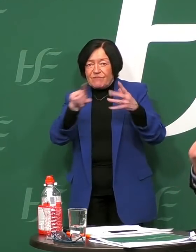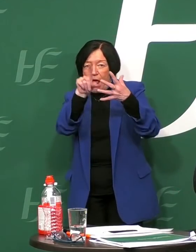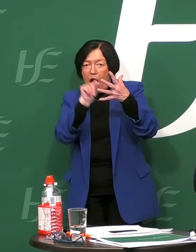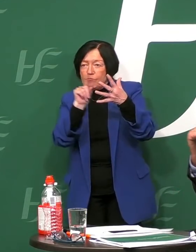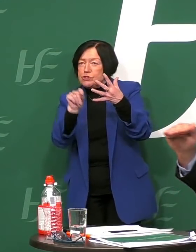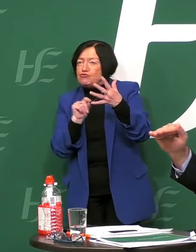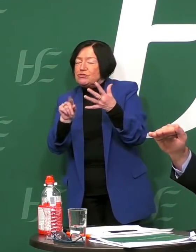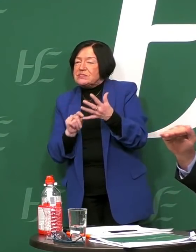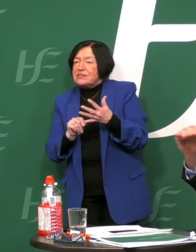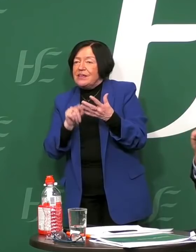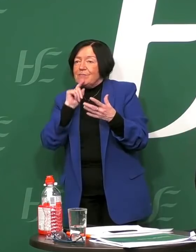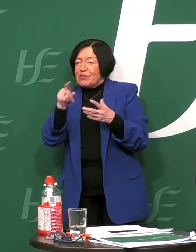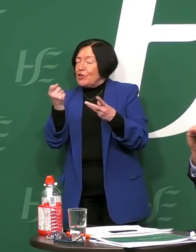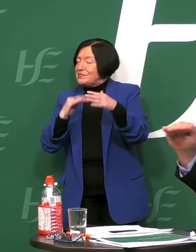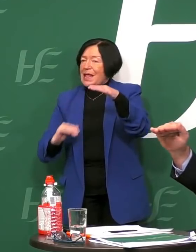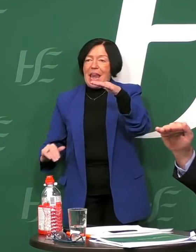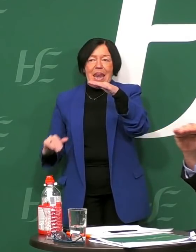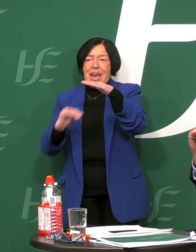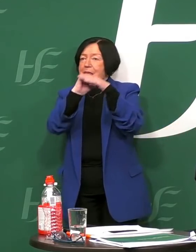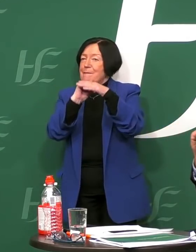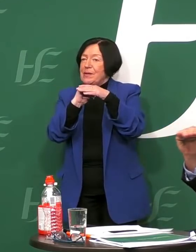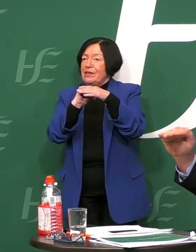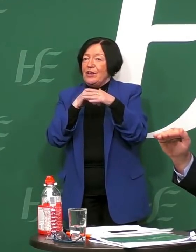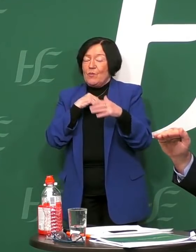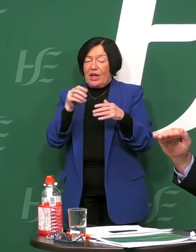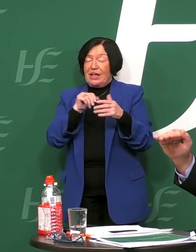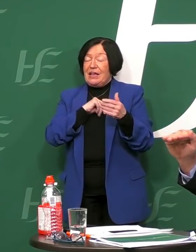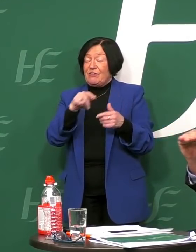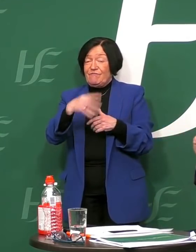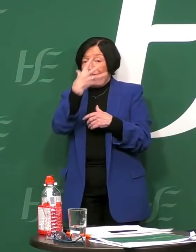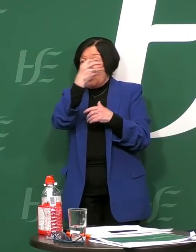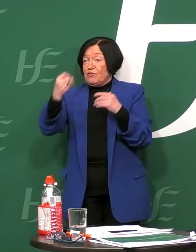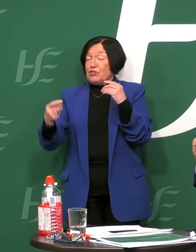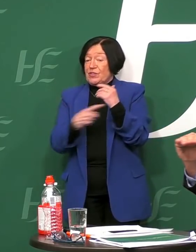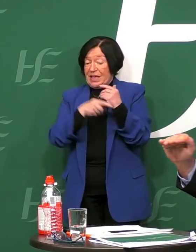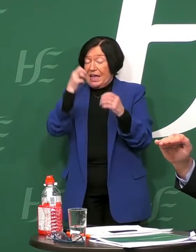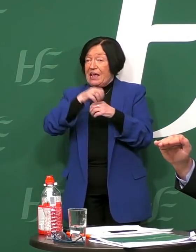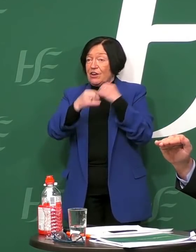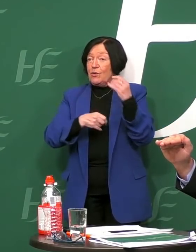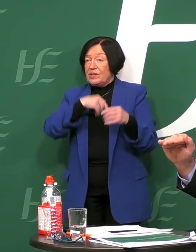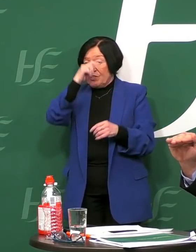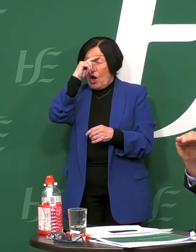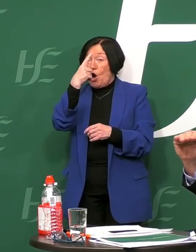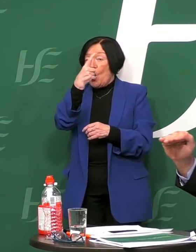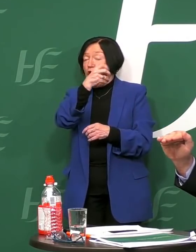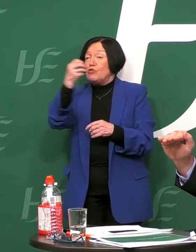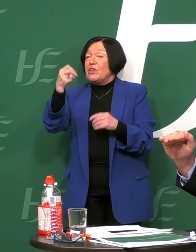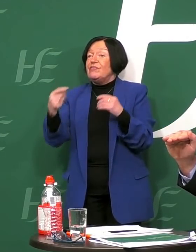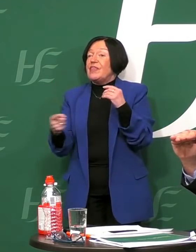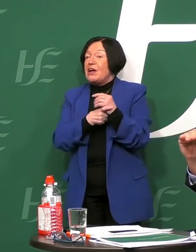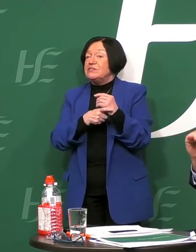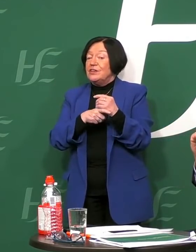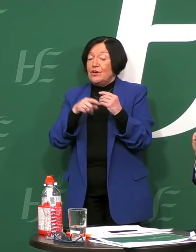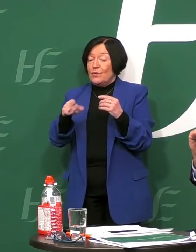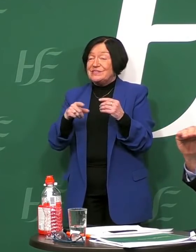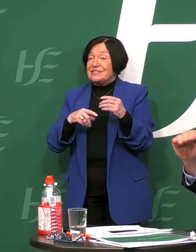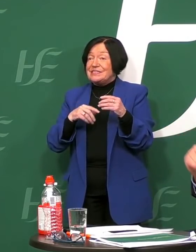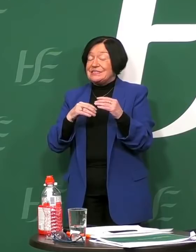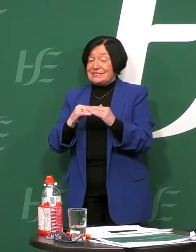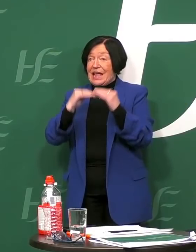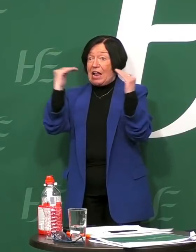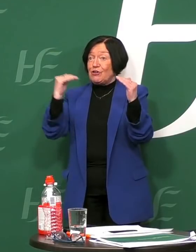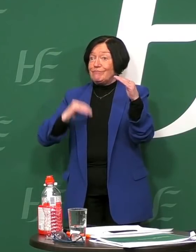terms, but clearly there's a ceiling, there's always a ceiling. We're at 250,000 at the end of the year. We always thought 100,000 was the gold standard.